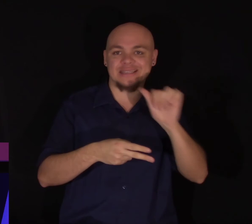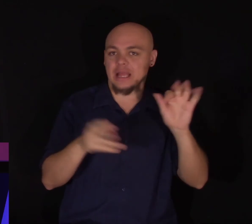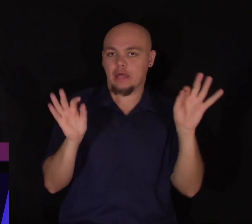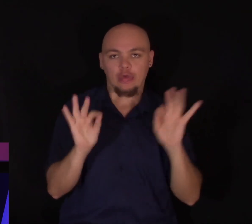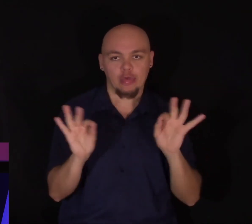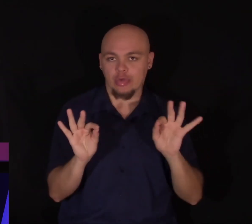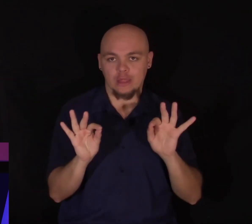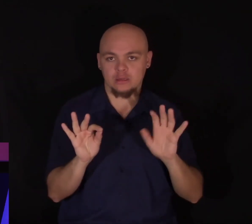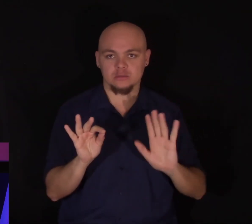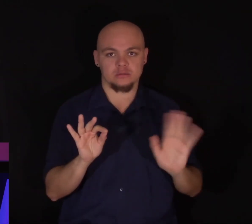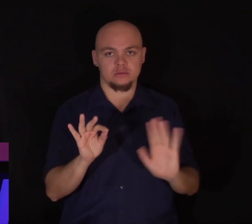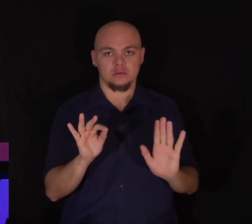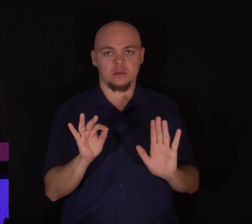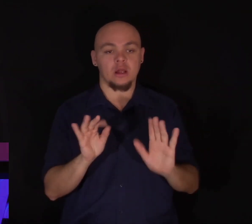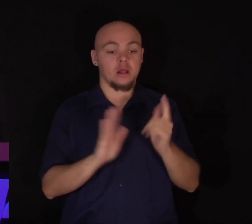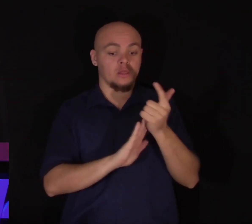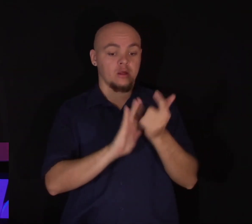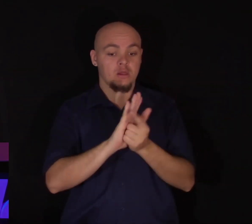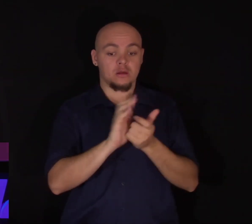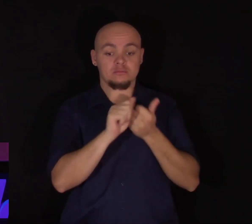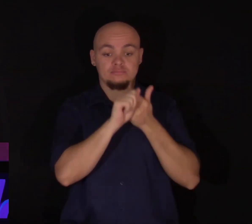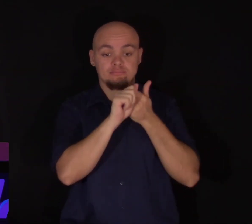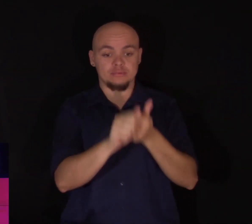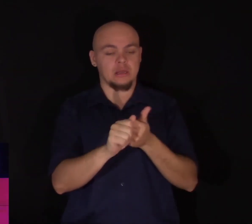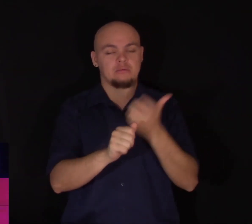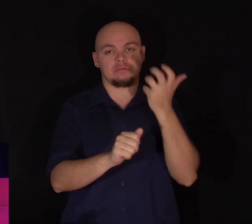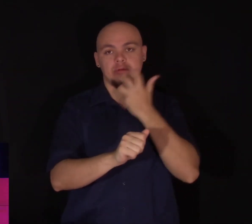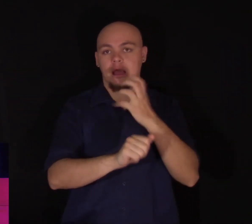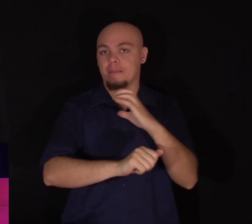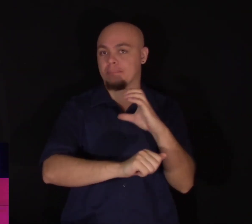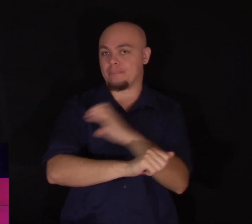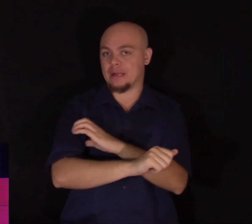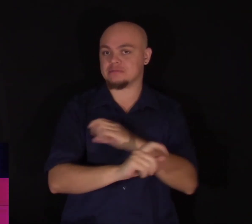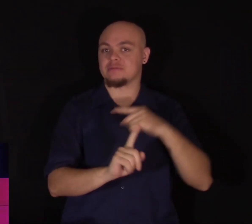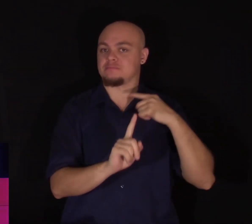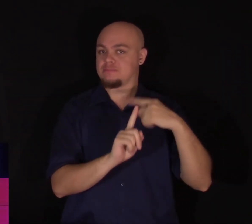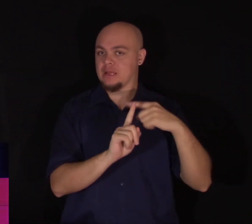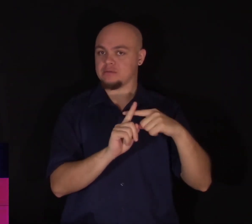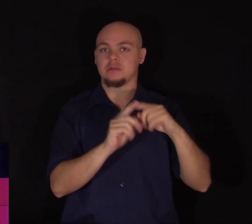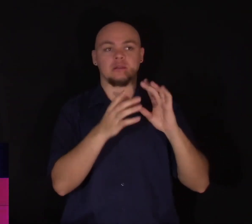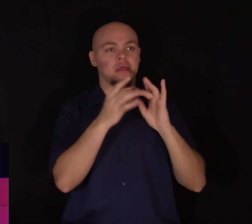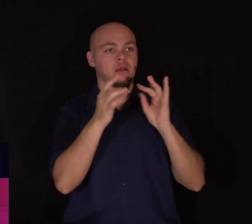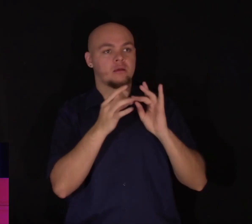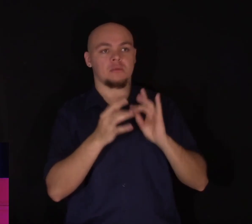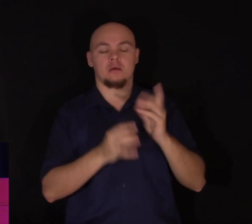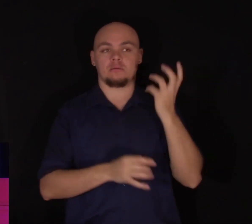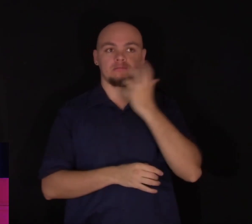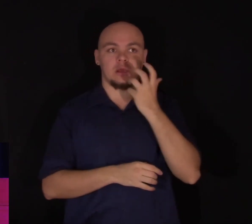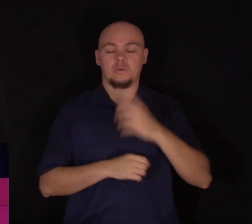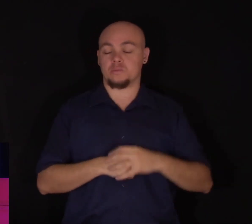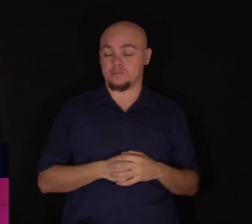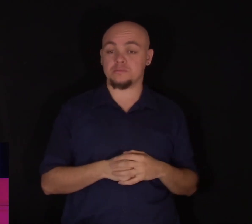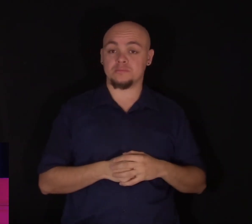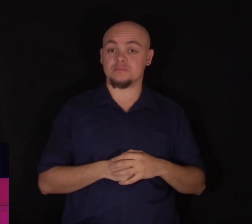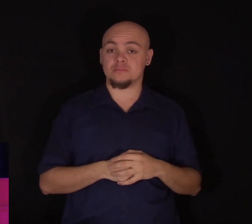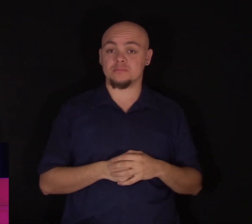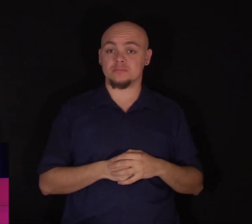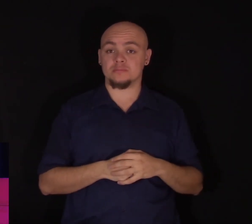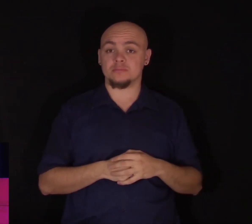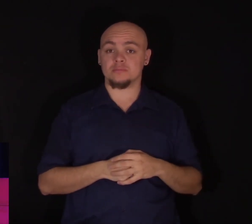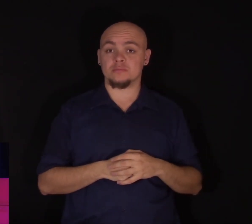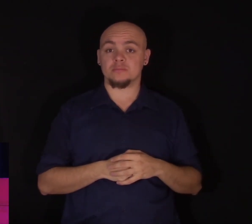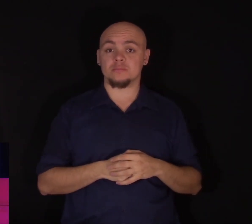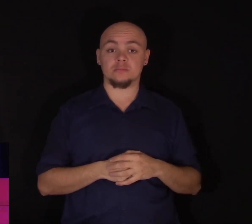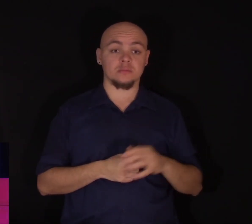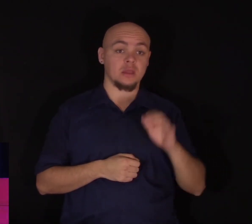The coverage that followed the law change was lovely. It was really powerful and positive, and I needed that. We needed that, I think. It felt good to have someone who took on the